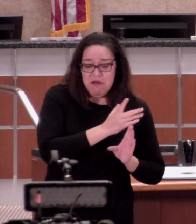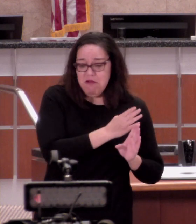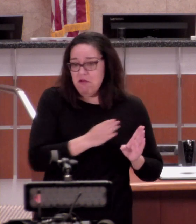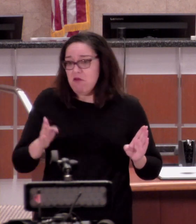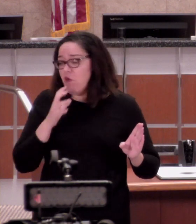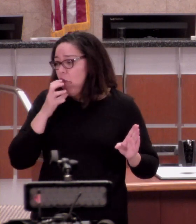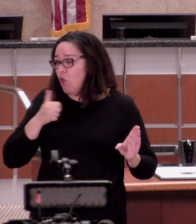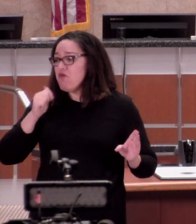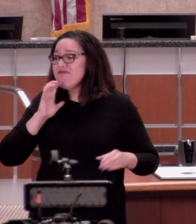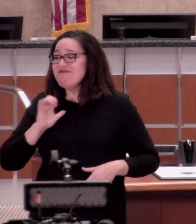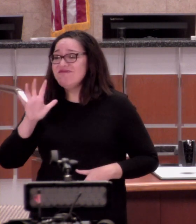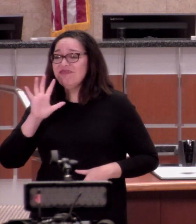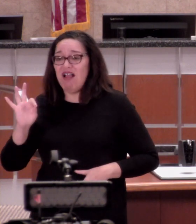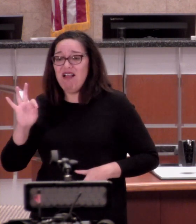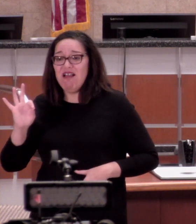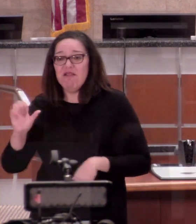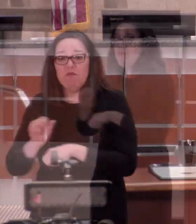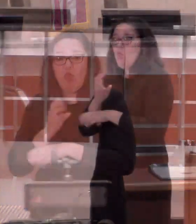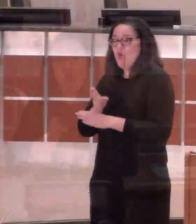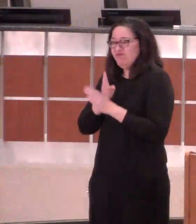is 59.